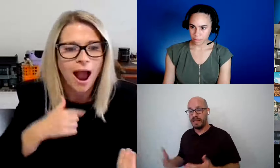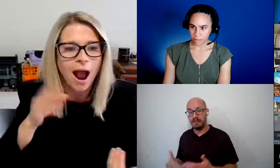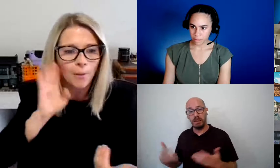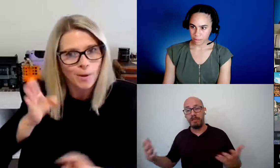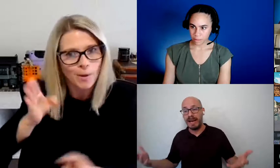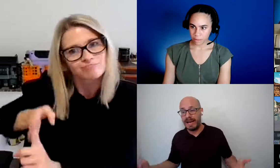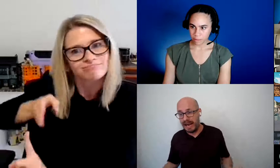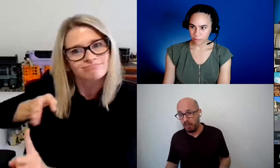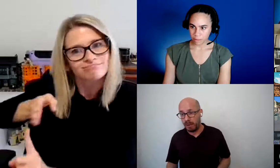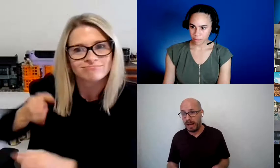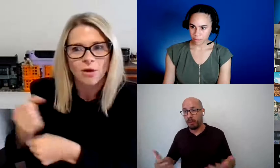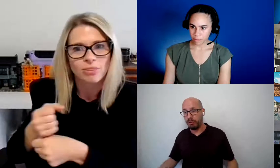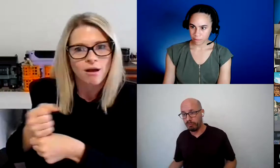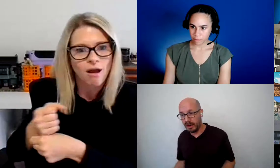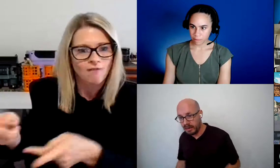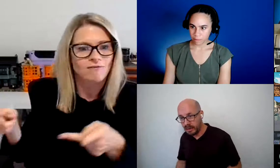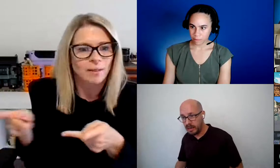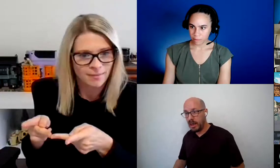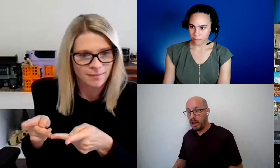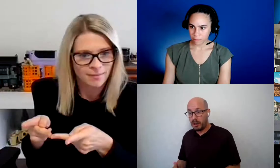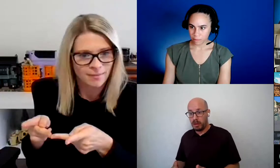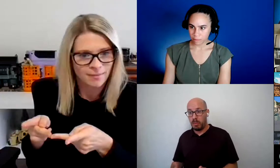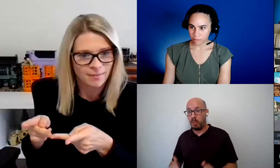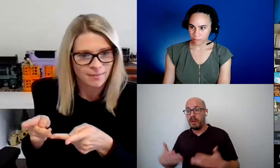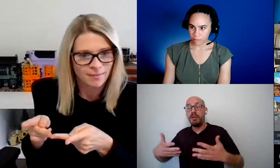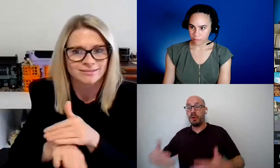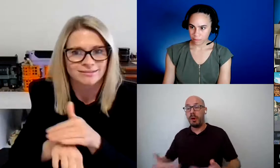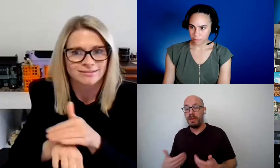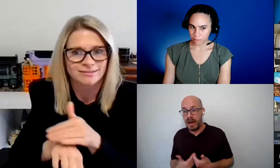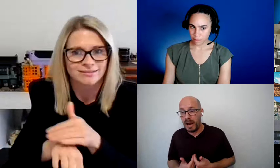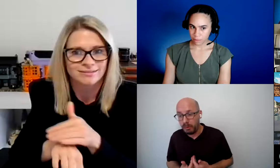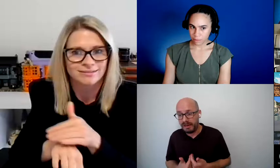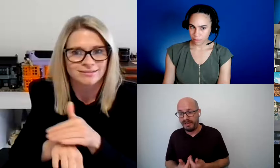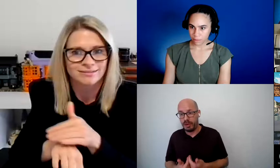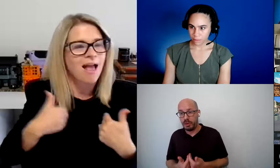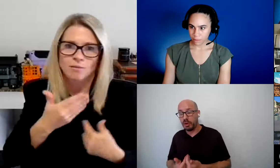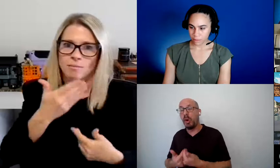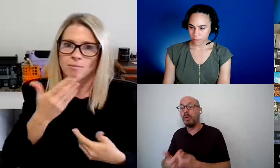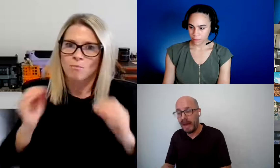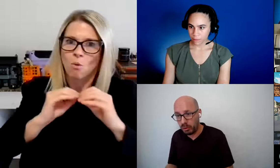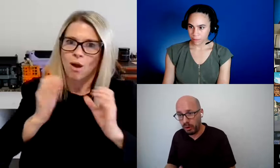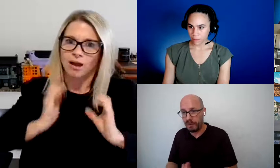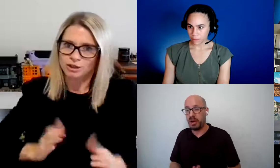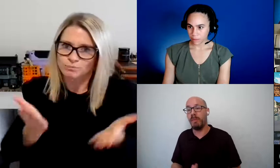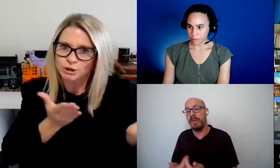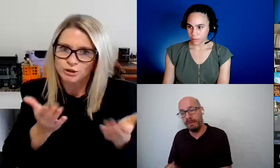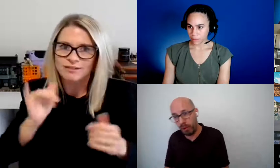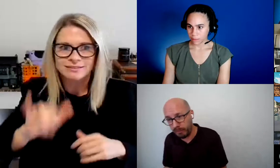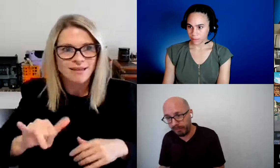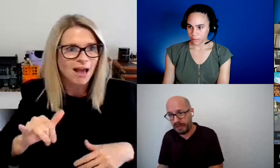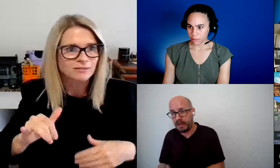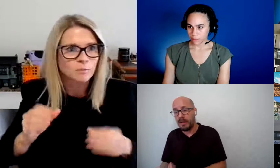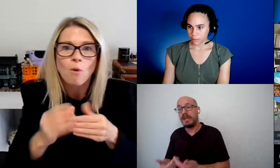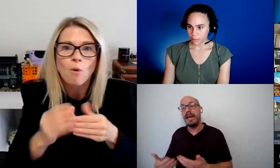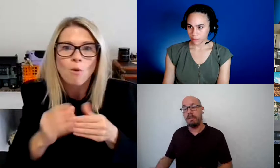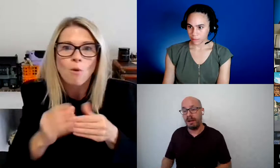board that displays my name when my order is ready would ensure that I would continue to go to that coffee shop or that pharmacy to